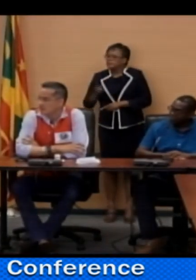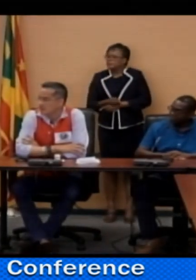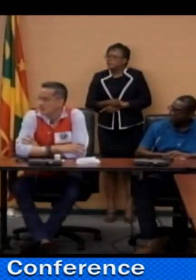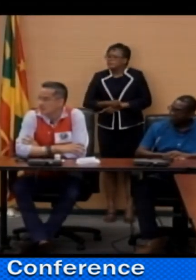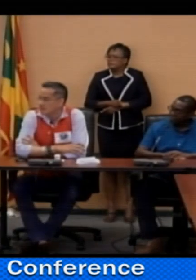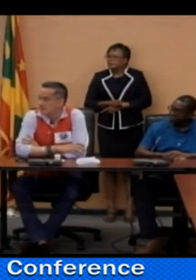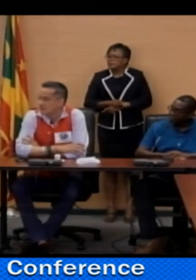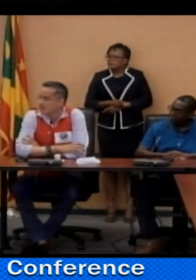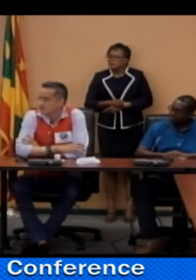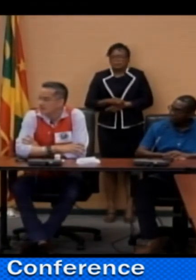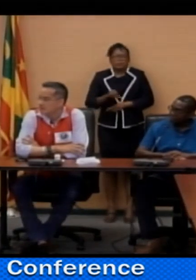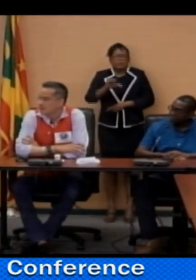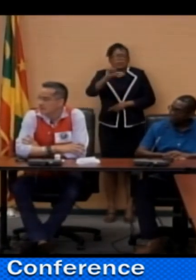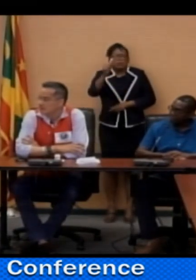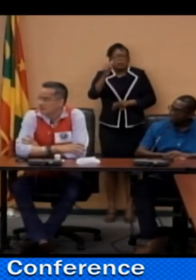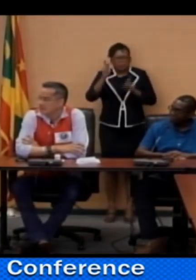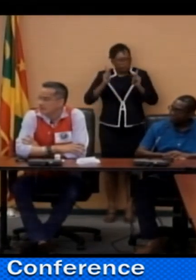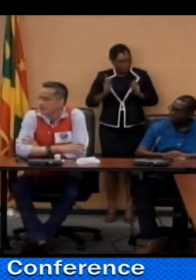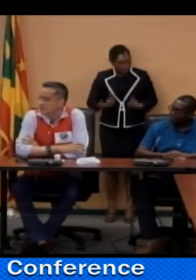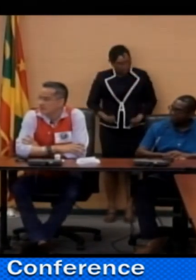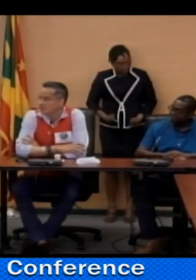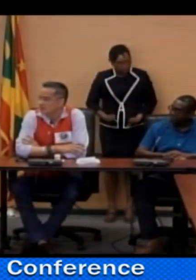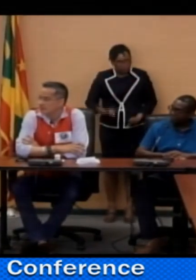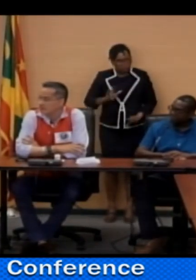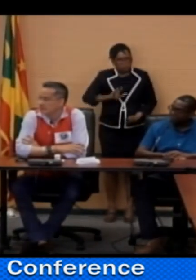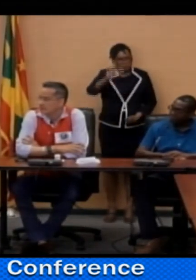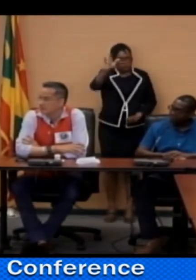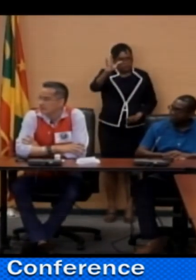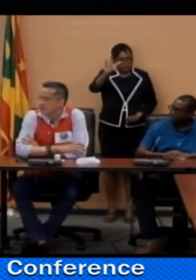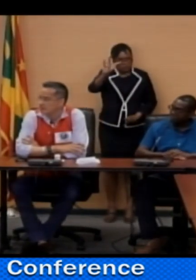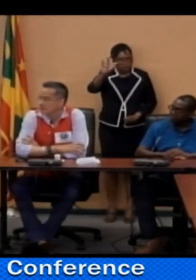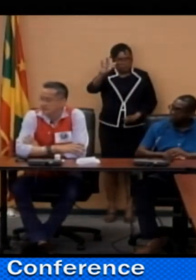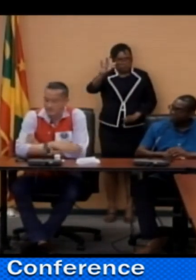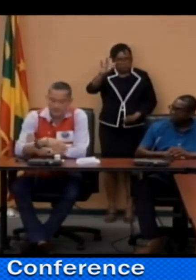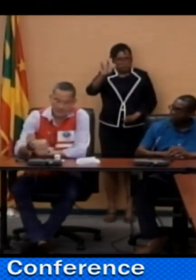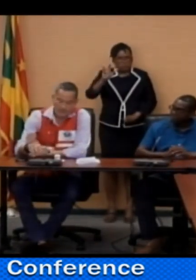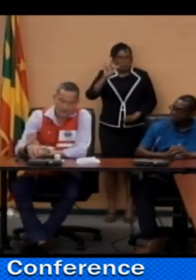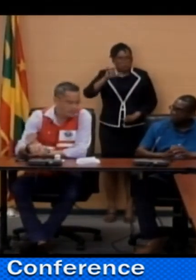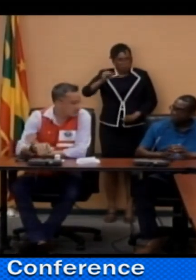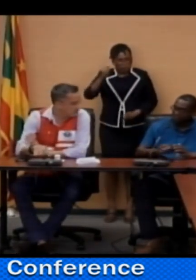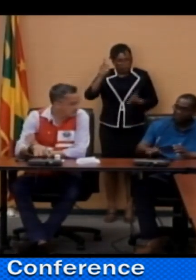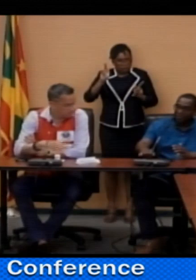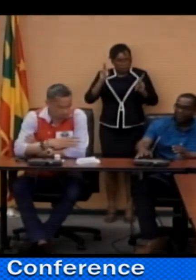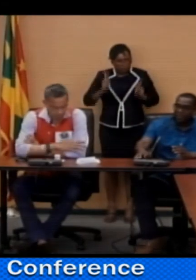on the flight with the individual would have been exposed. So what is next?